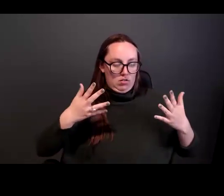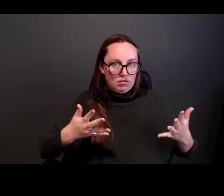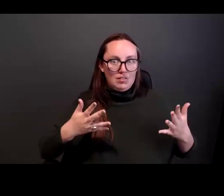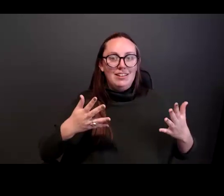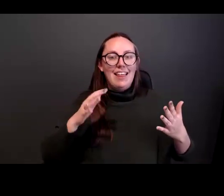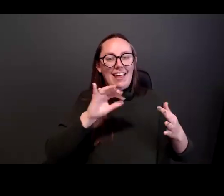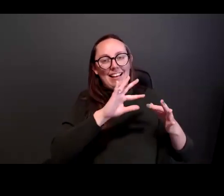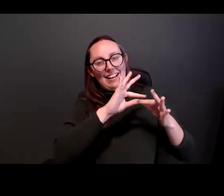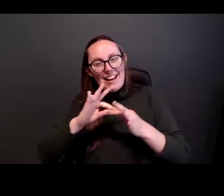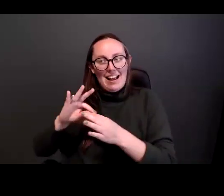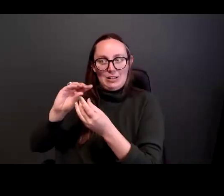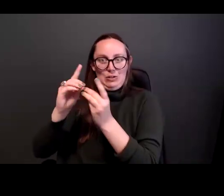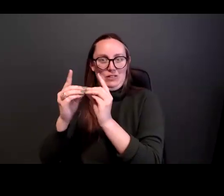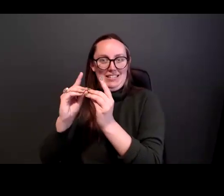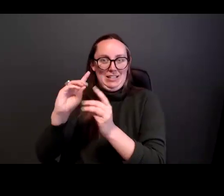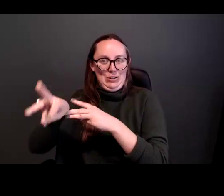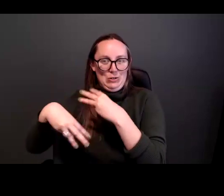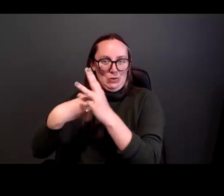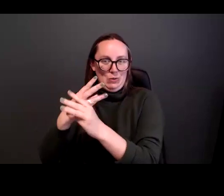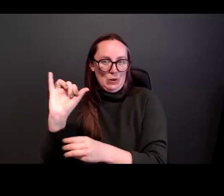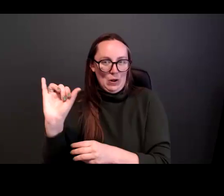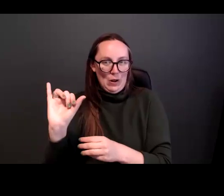Okay, I'm gonna